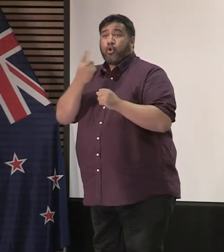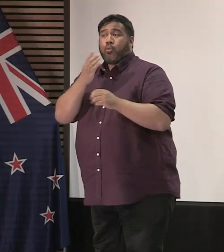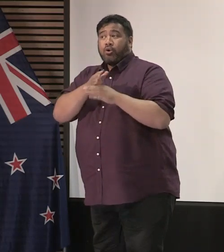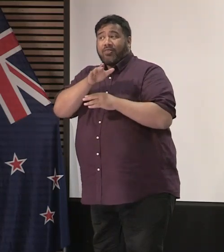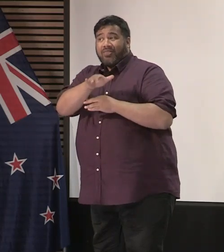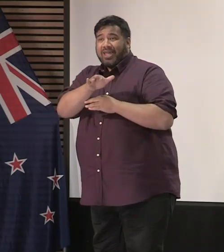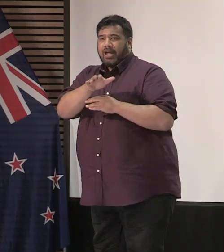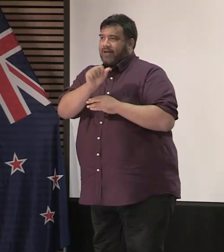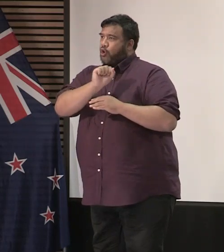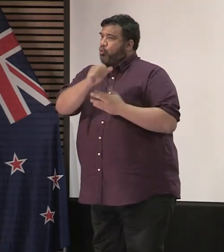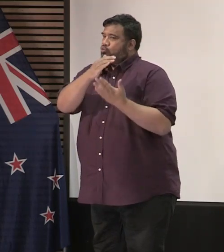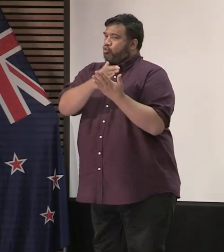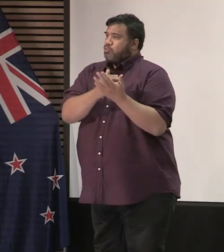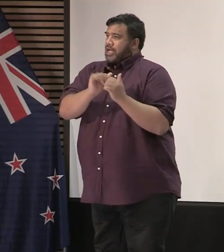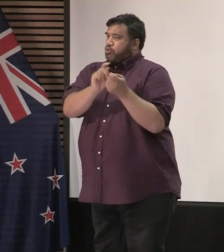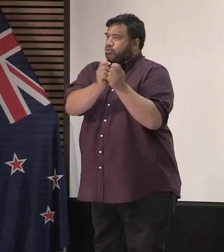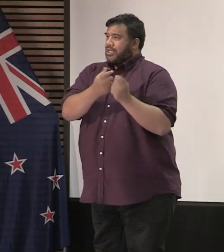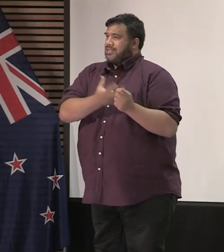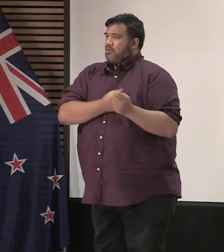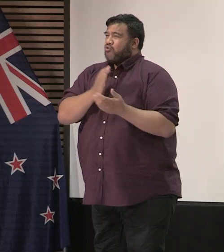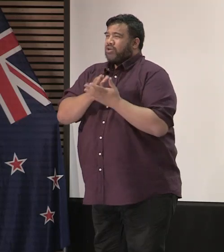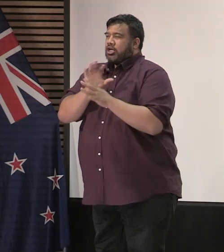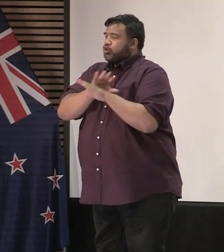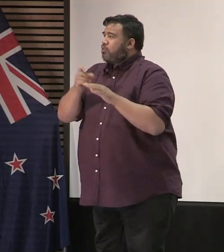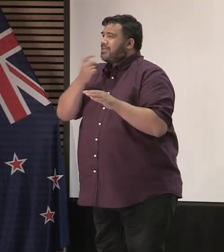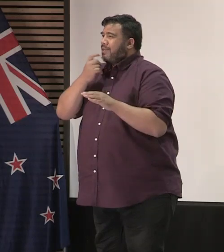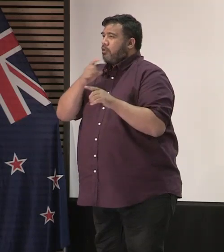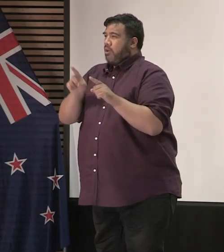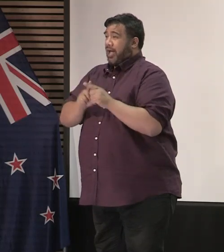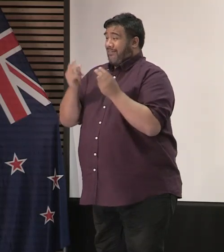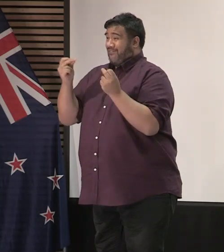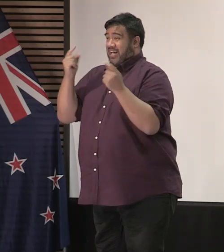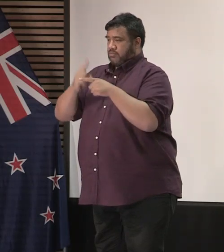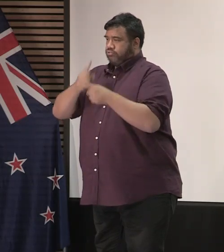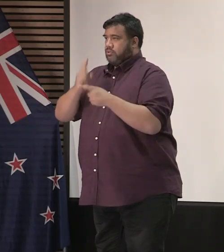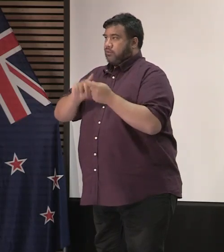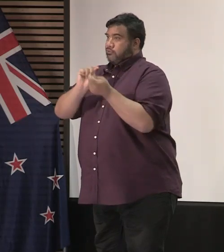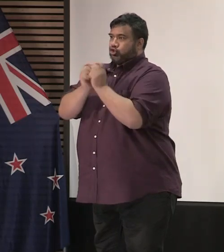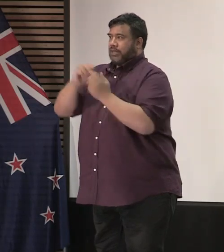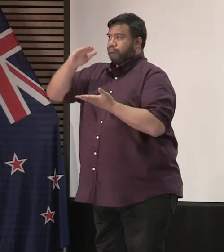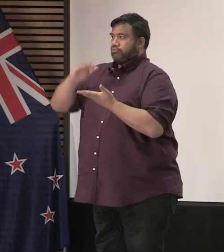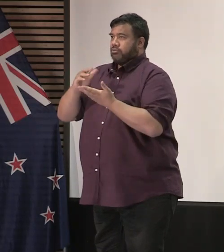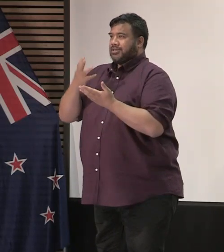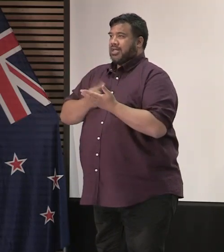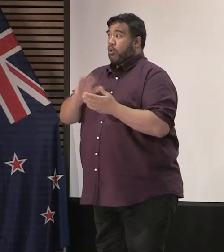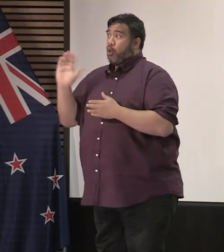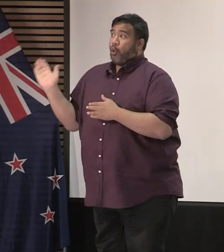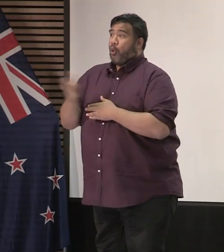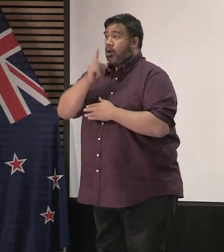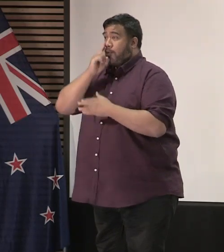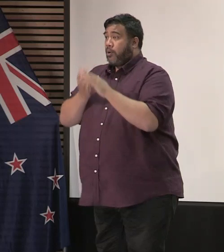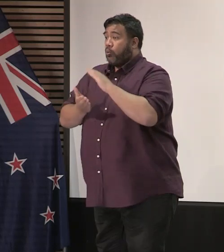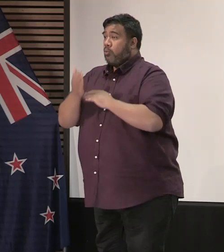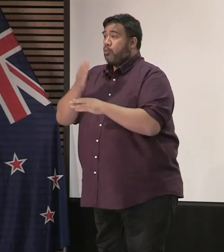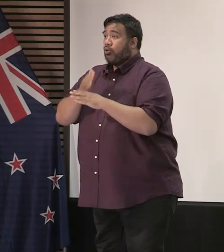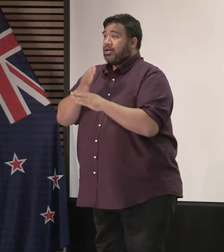there. So it's not a simple matter of making these changes on behalf of everyone, and nor is that something we're able